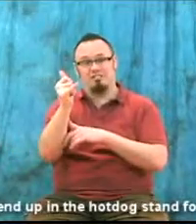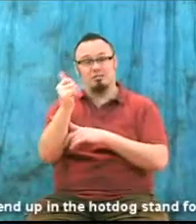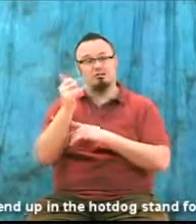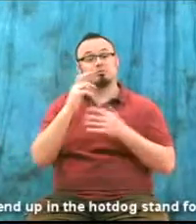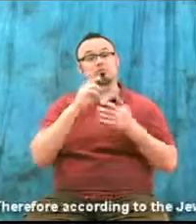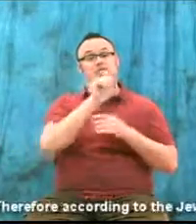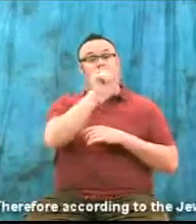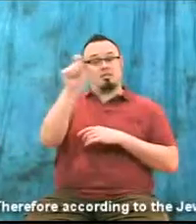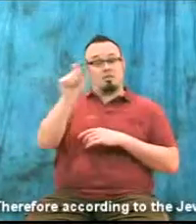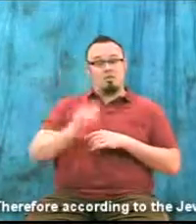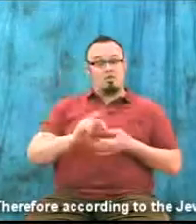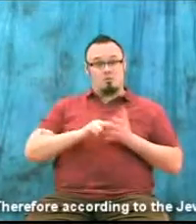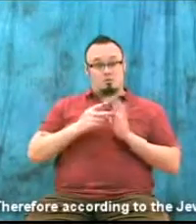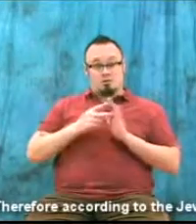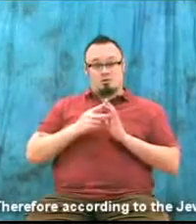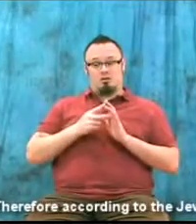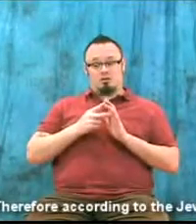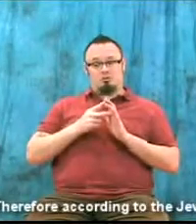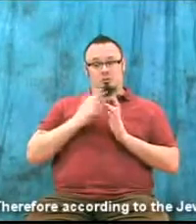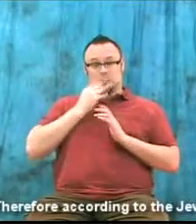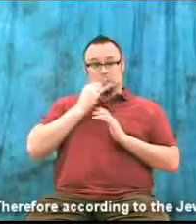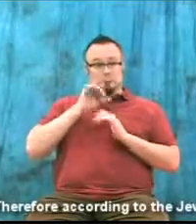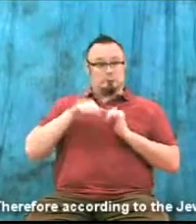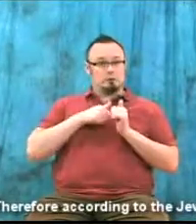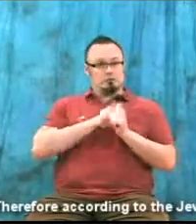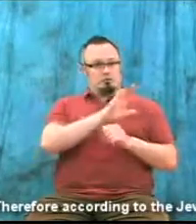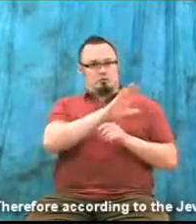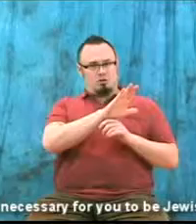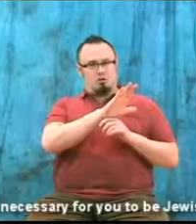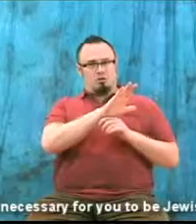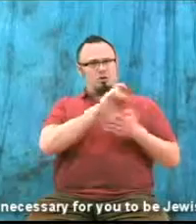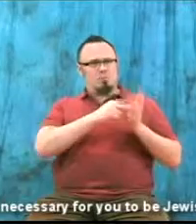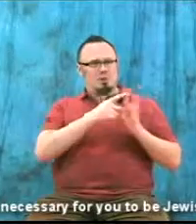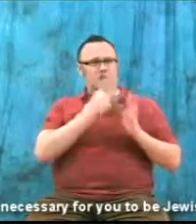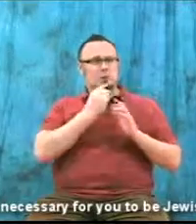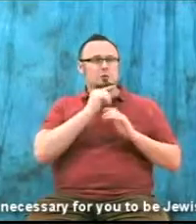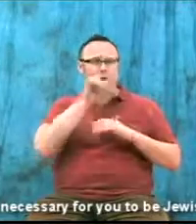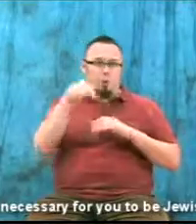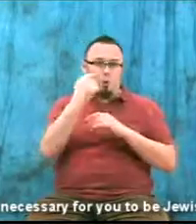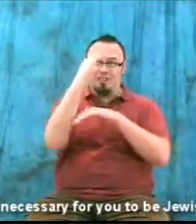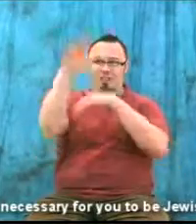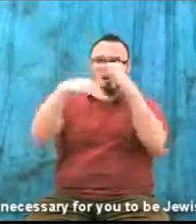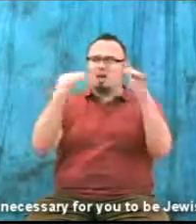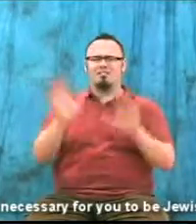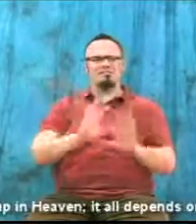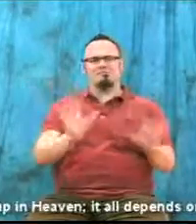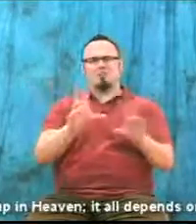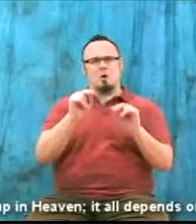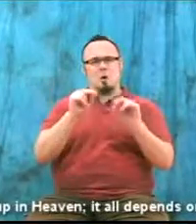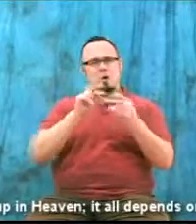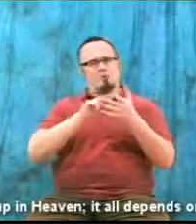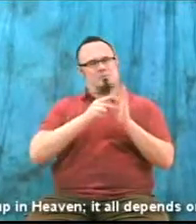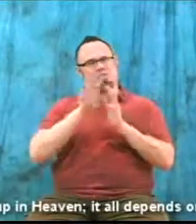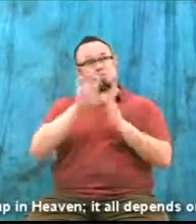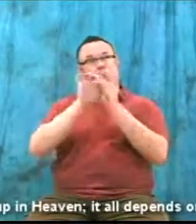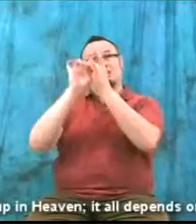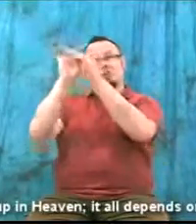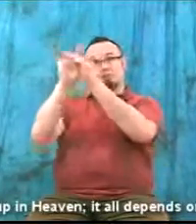Therefore, according to the Jews, it's not necessary for you to be Jewish to end up in heaven. It all depends on your relationship with